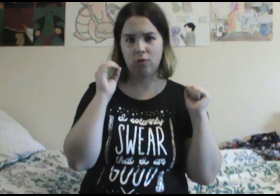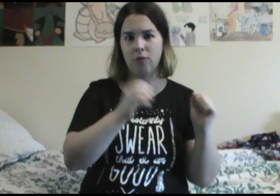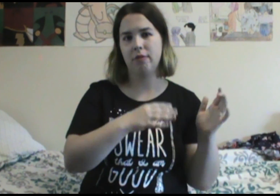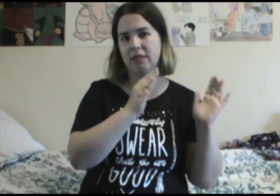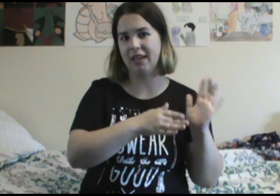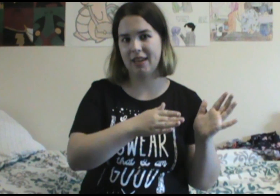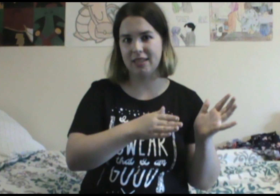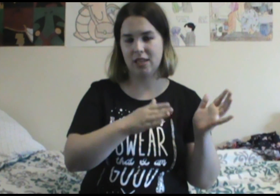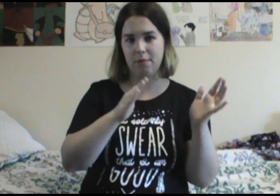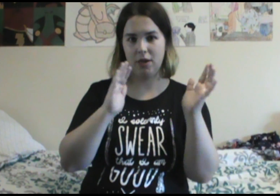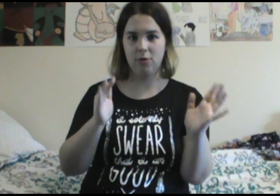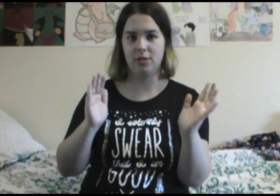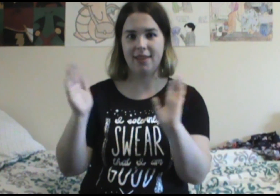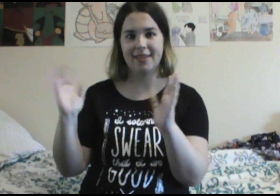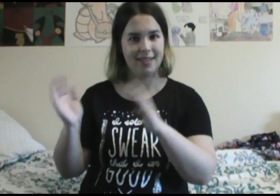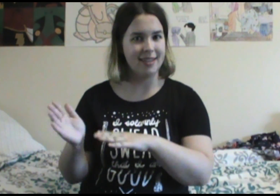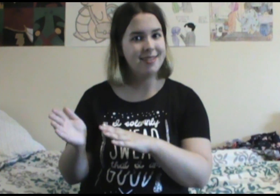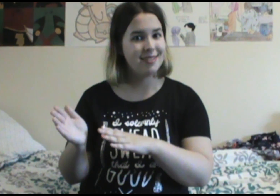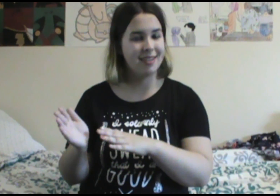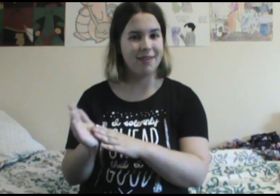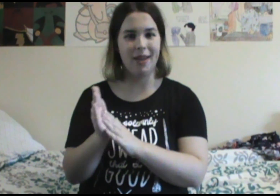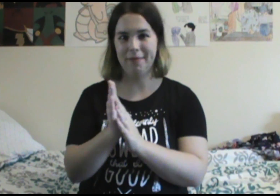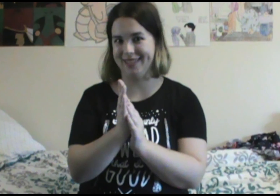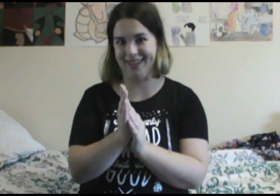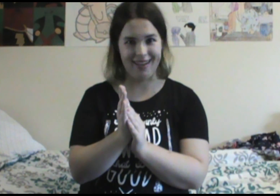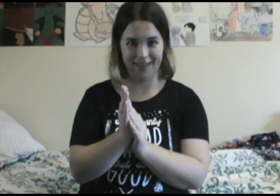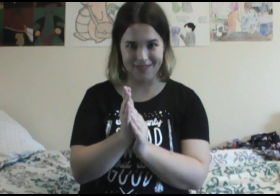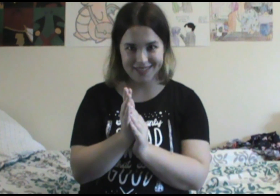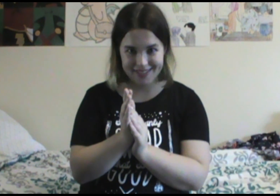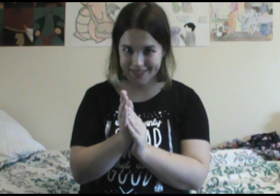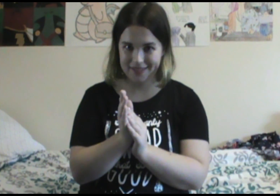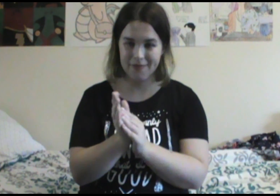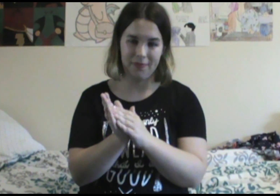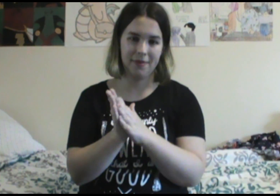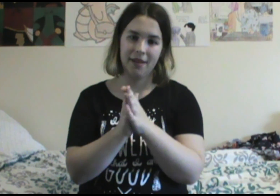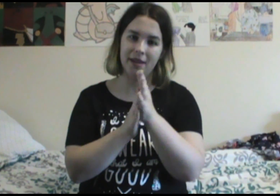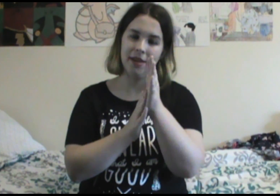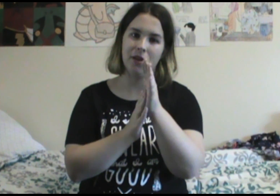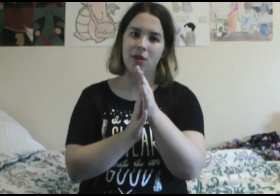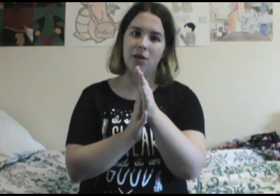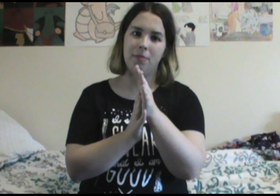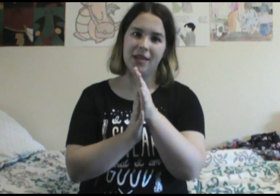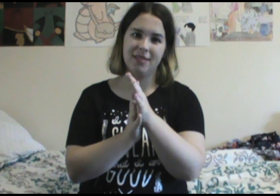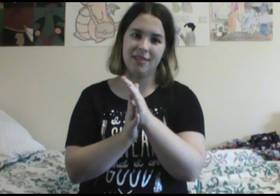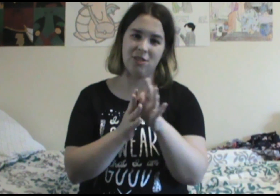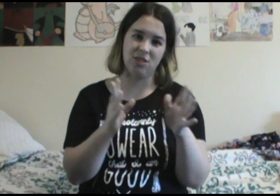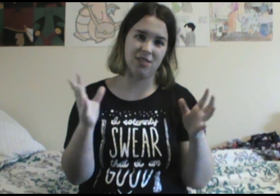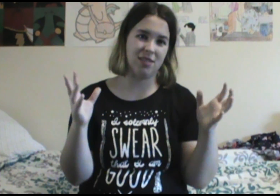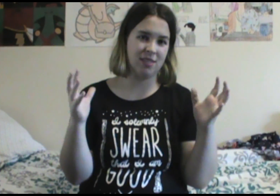don't think it's going to be who she thinks it is, if that makes any kind of sense. because it just doesn't